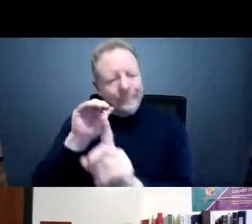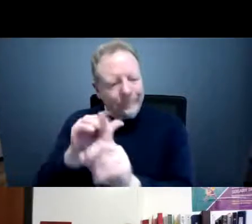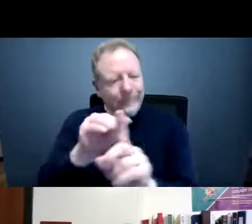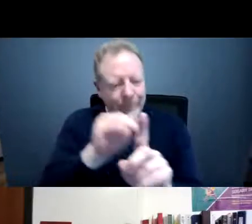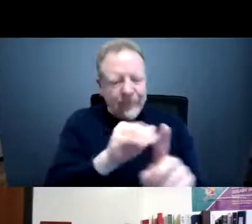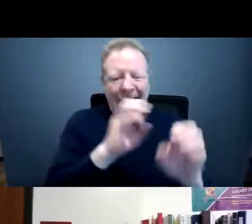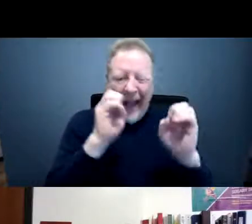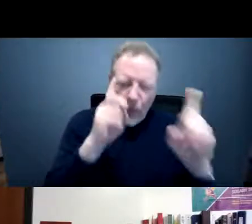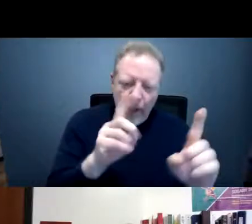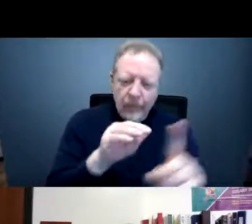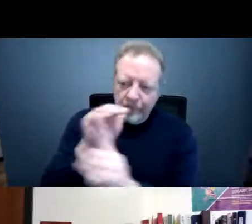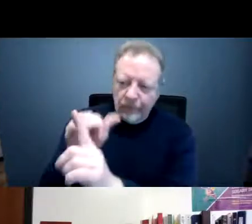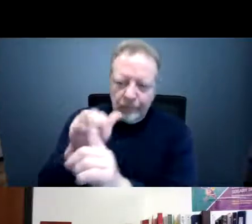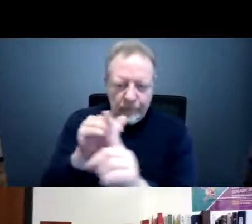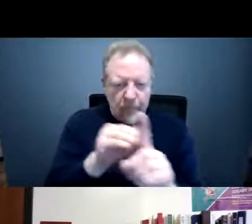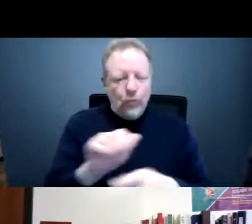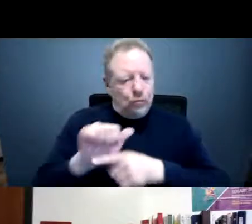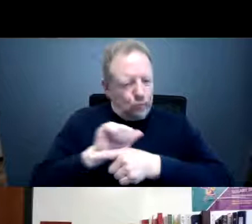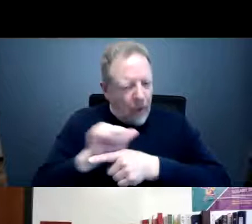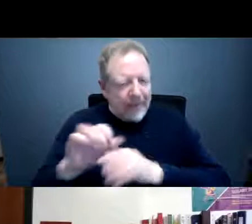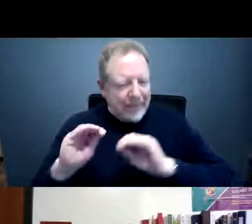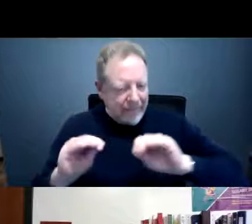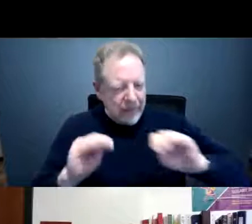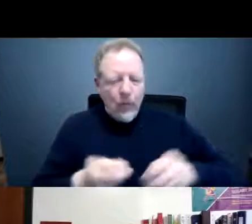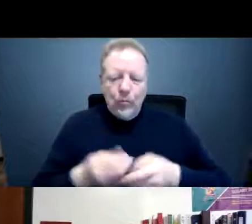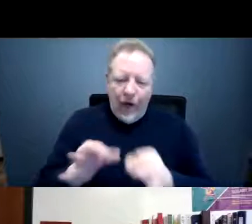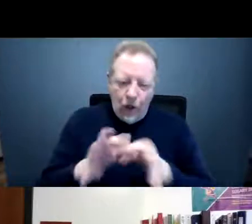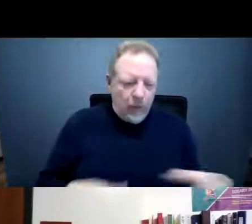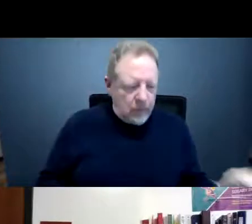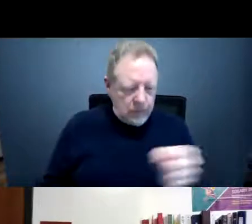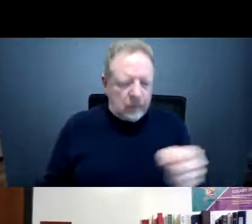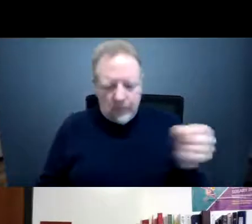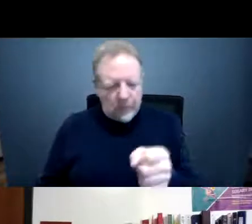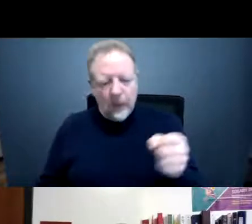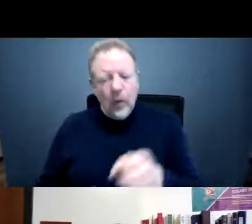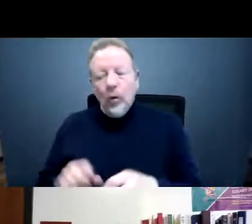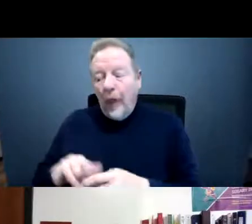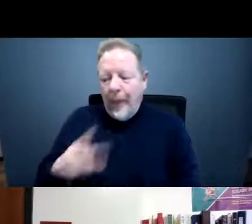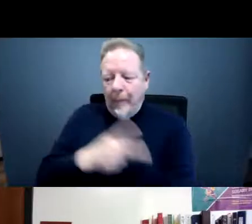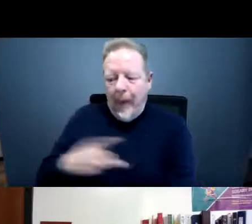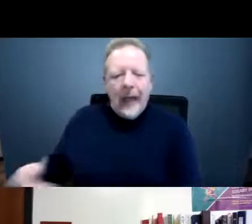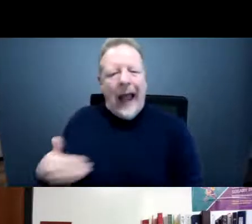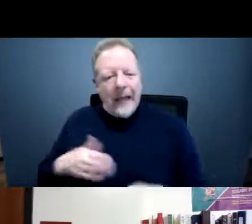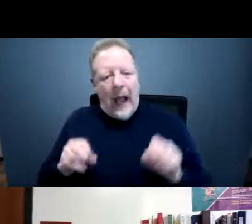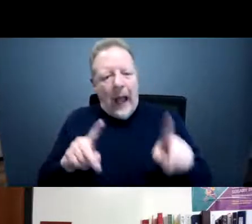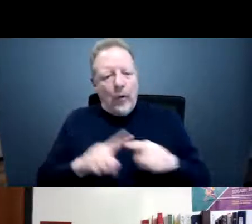communication, provide ASL interpreters so the patient has a voice, and have materials